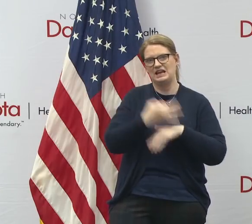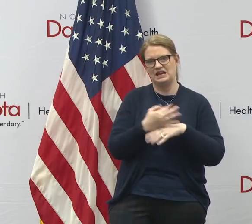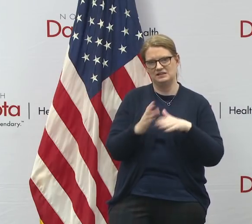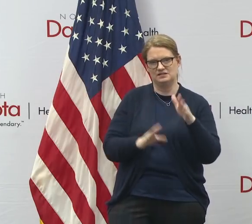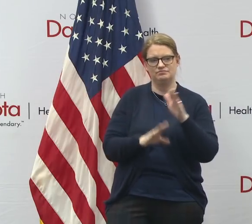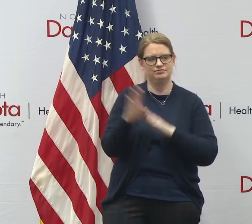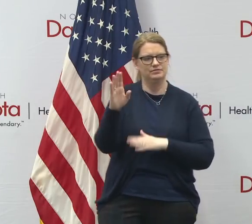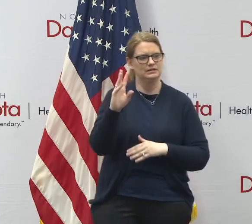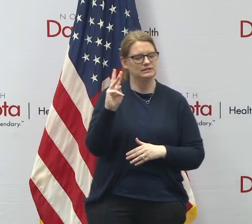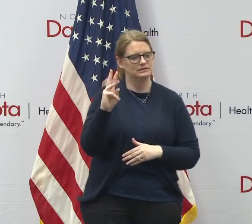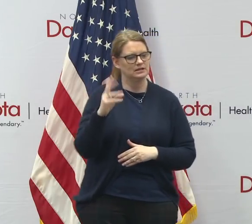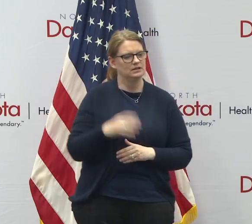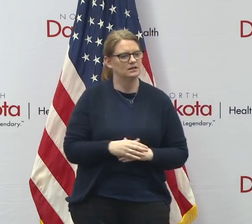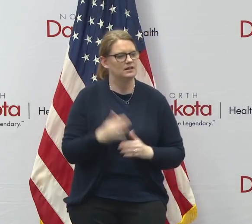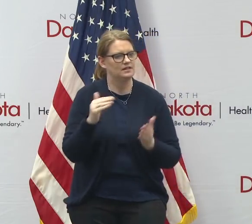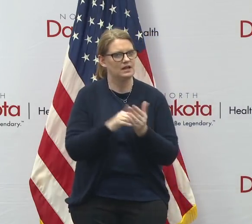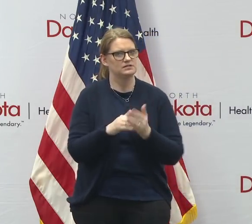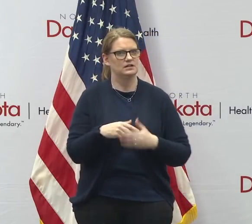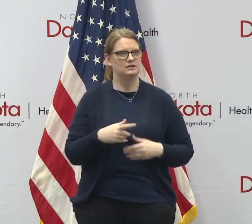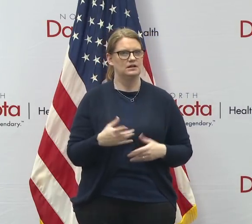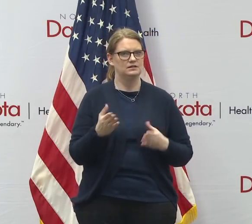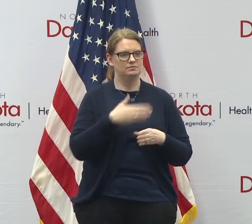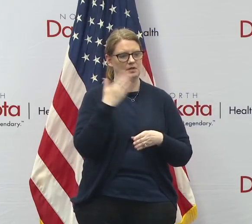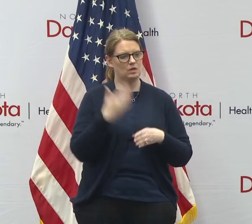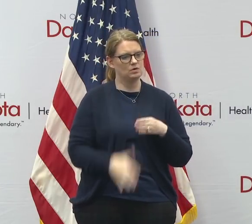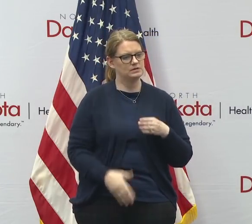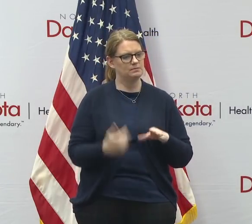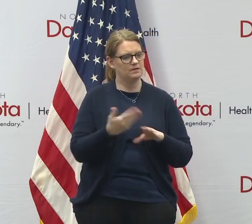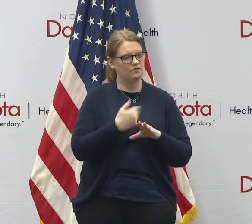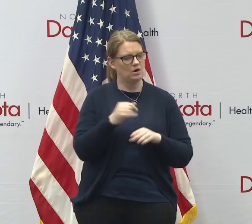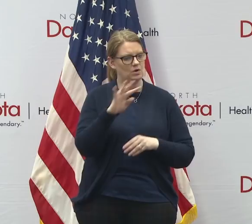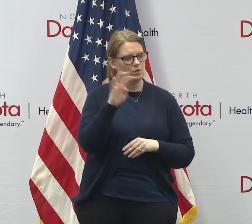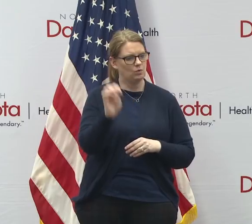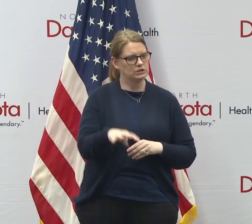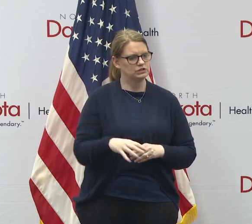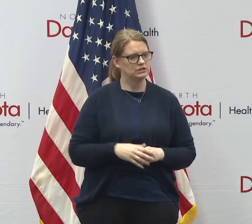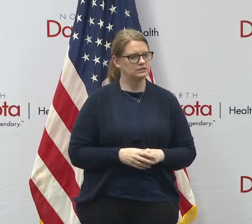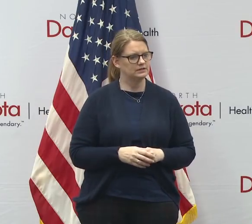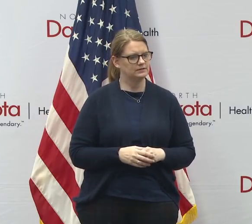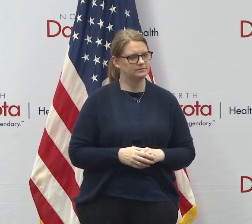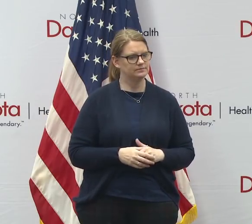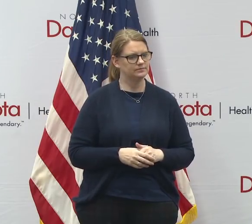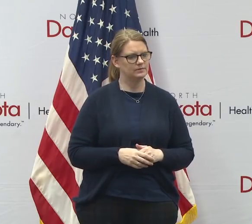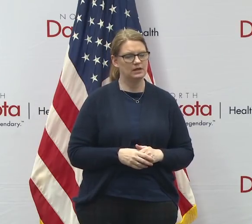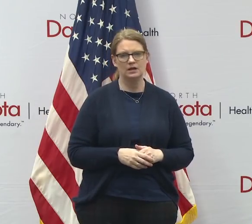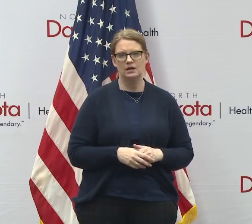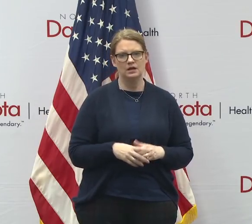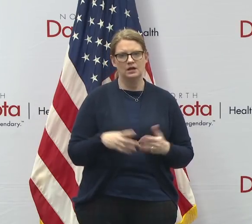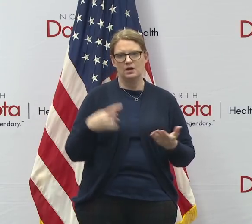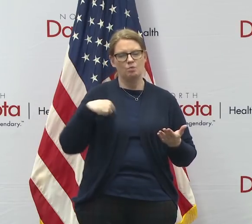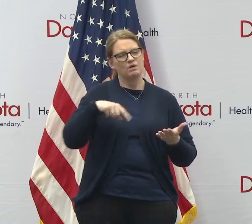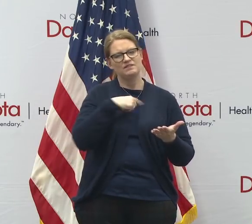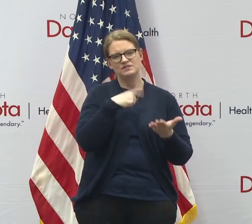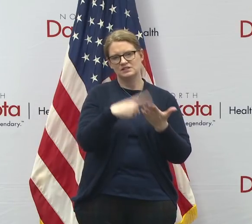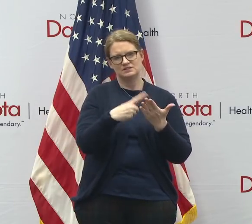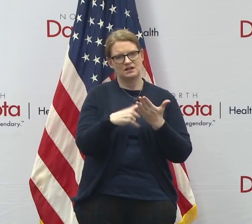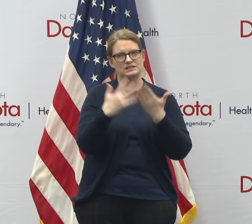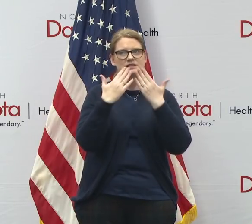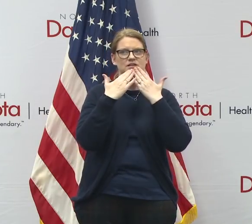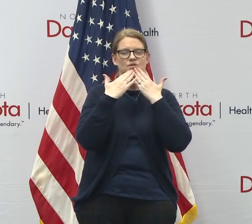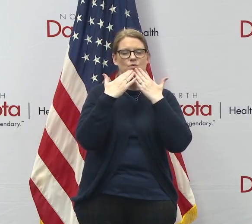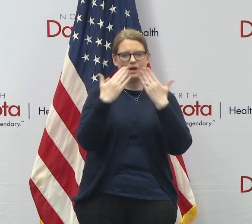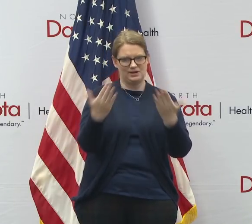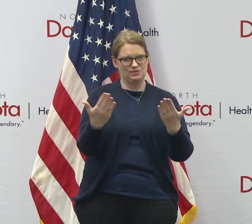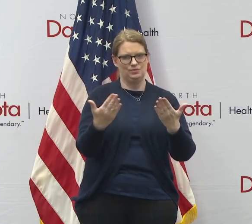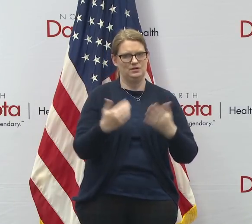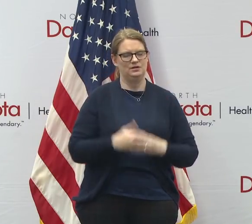And in closing, before questions, wanted to again, we've talked a lot about gratitude at each one of these,